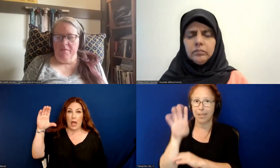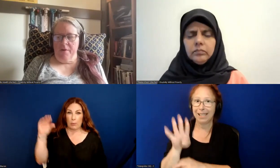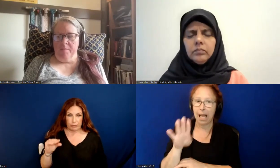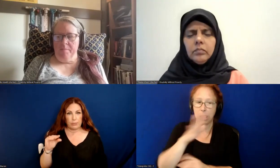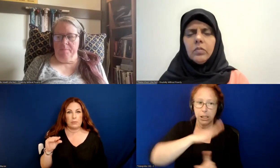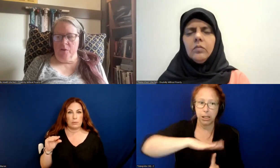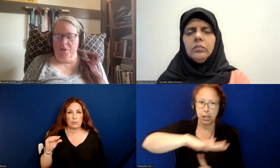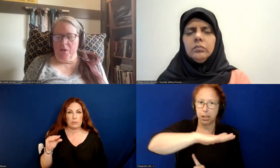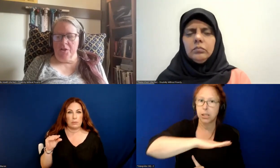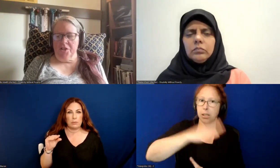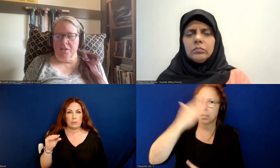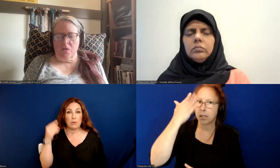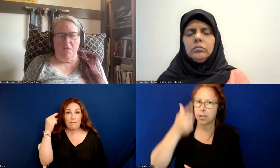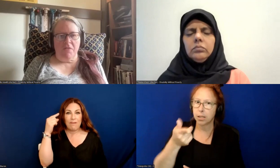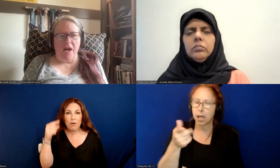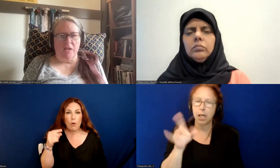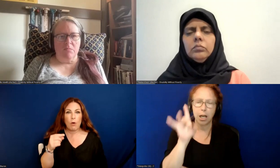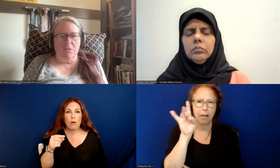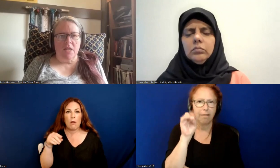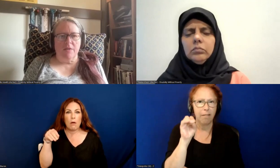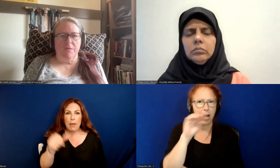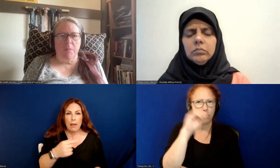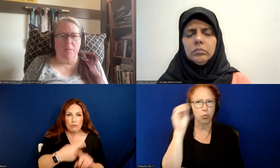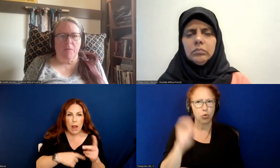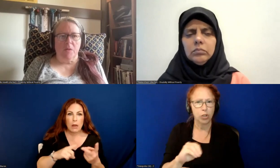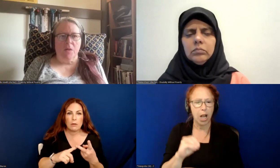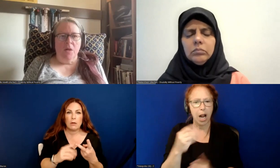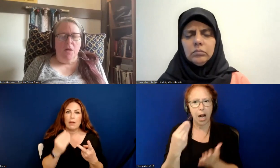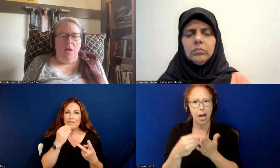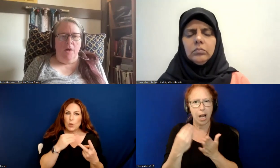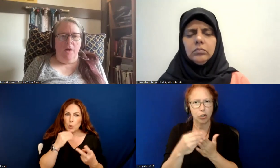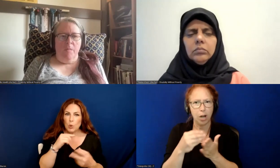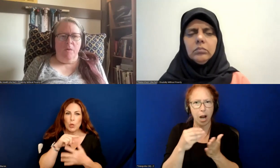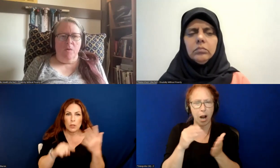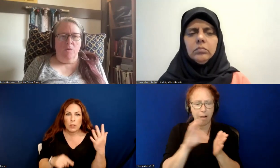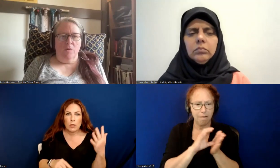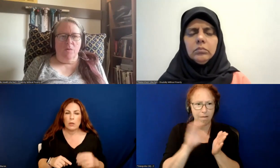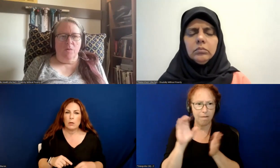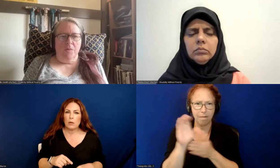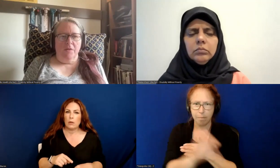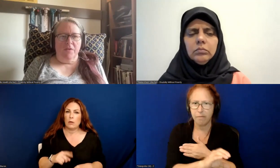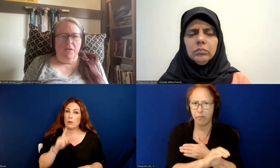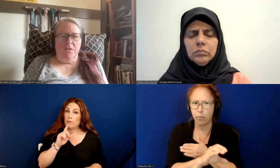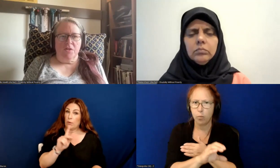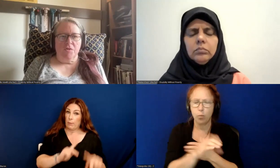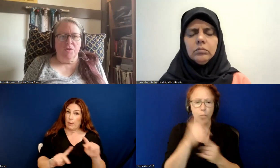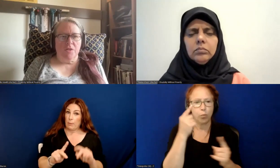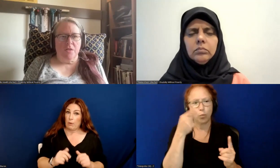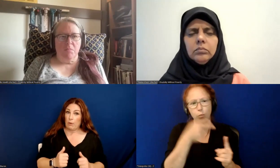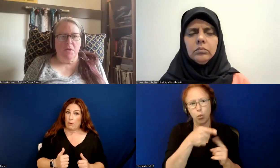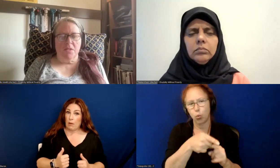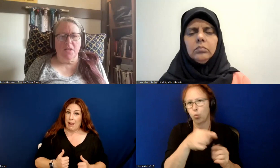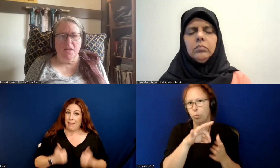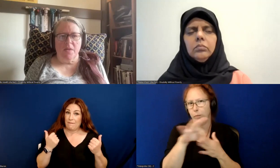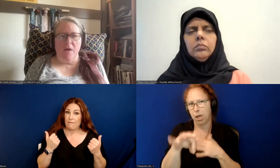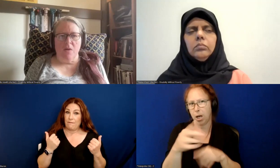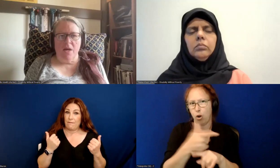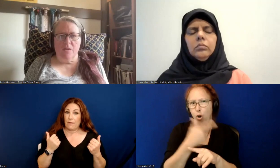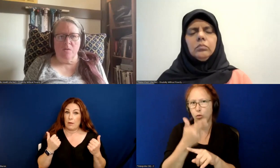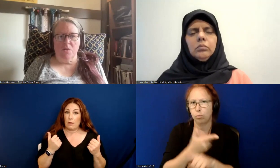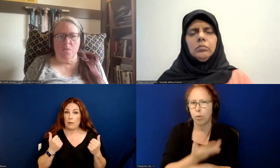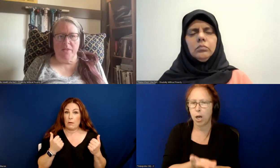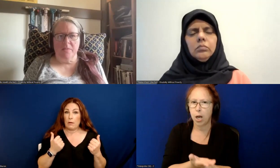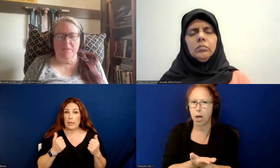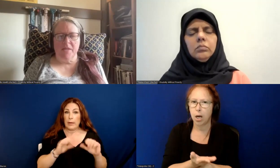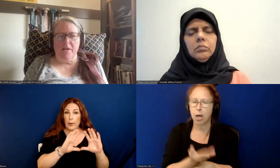to pay for board and lodging. So if that comes in for people who are living in institutions in BC and they